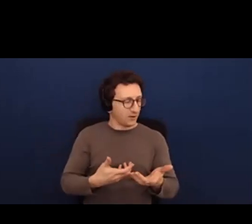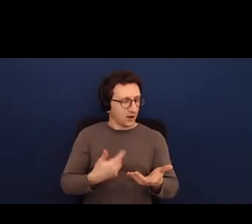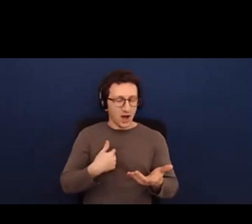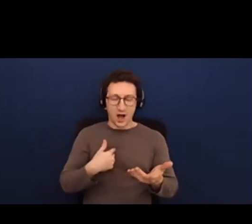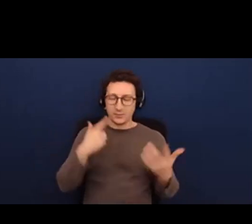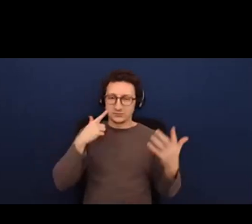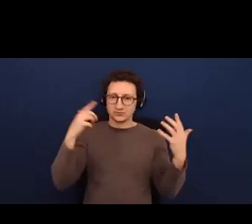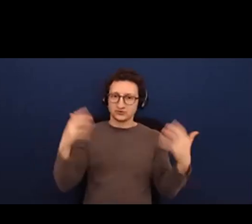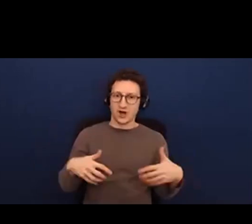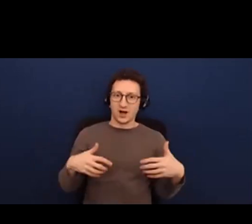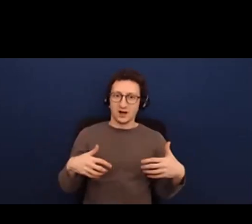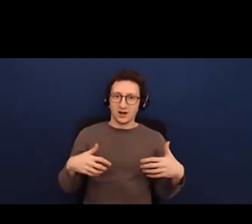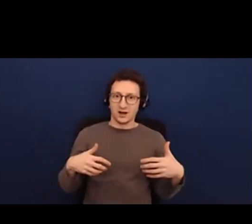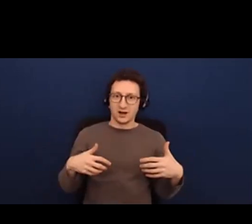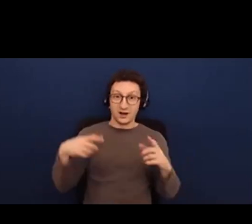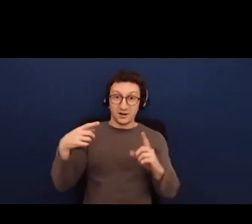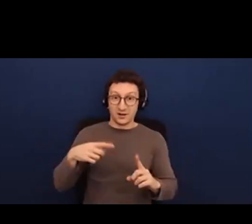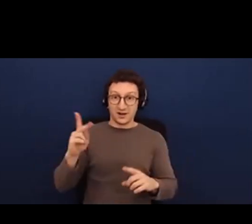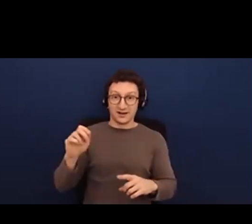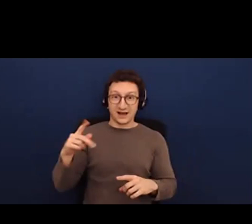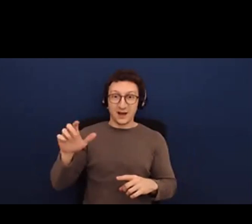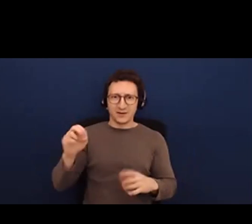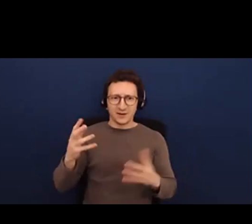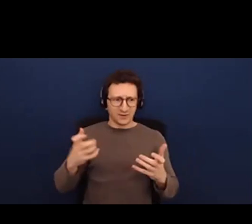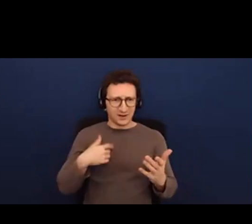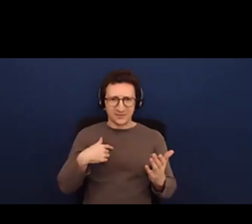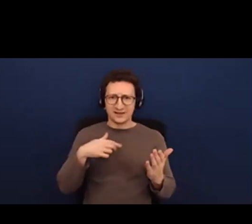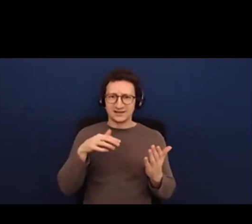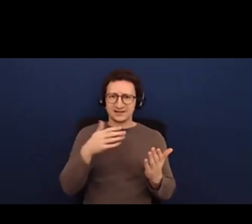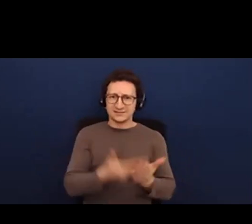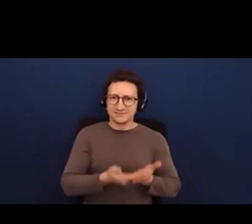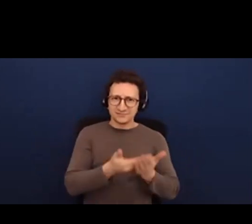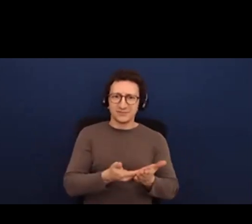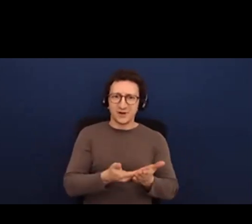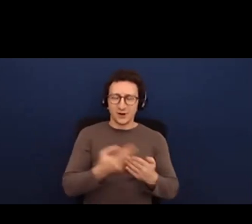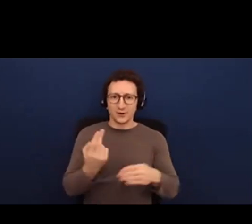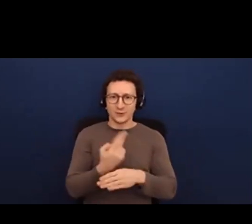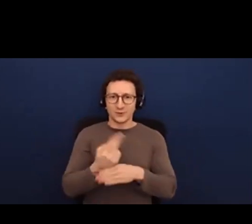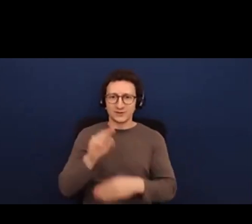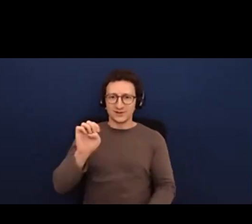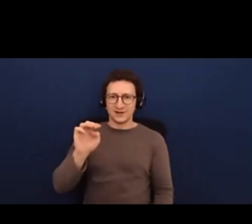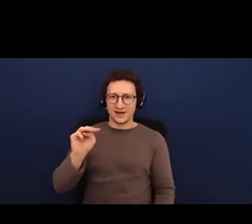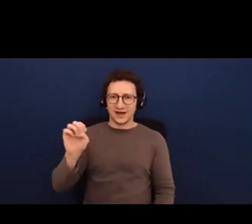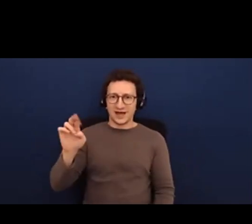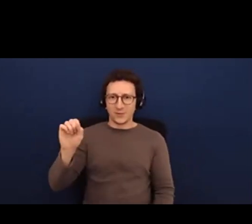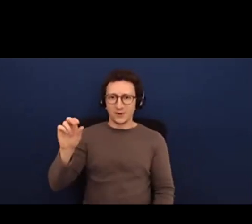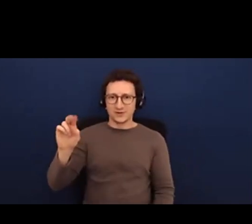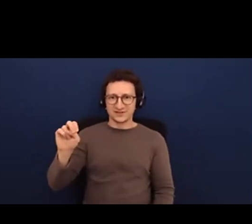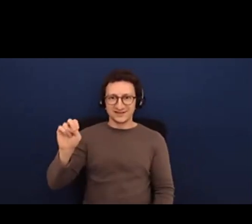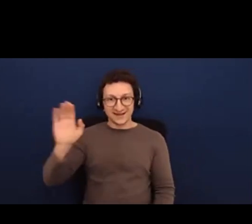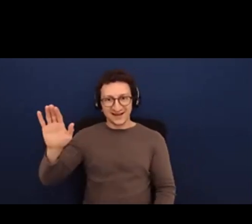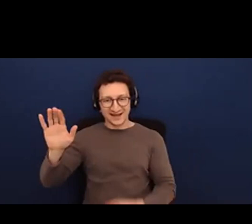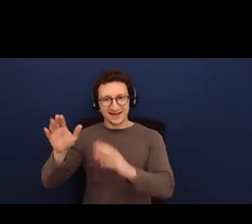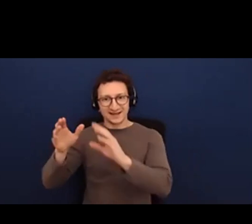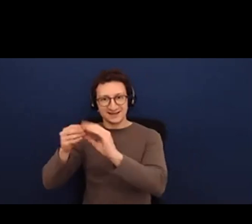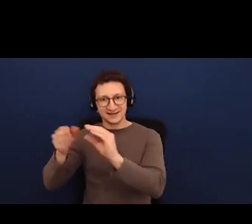from Emerson, daven from Emerson. And Kaplan's telling me I must pray from Emerson. I have